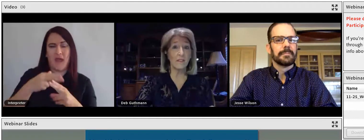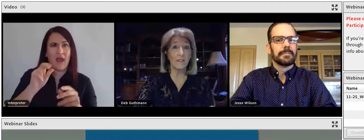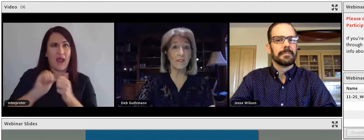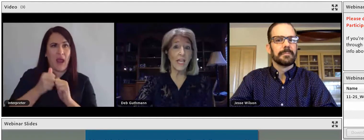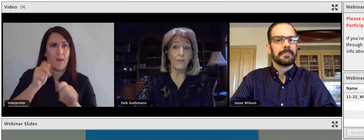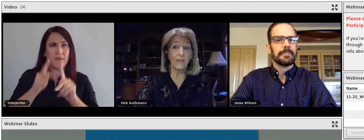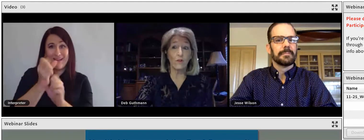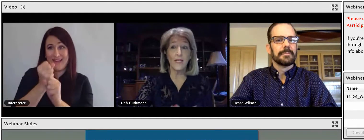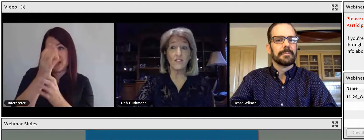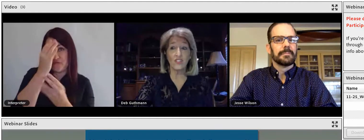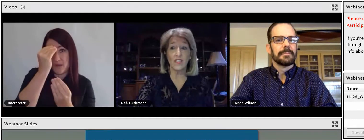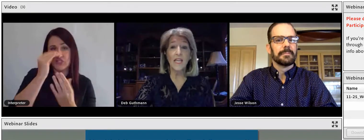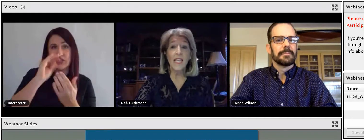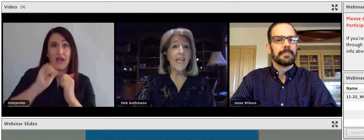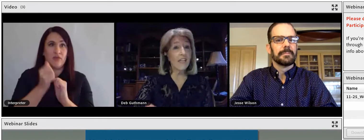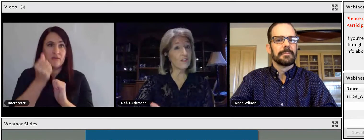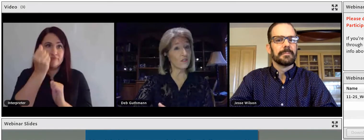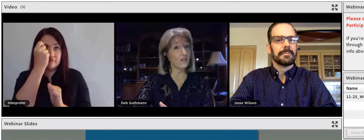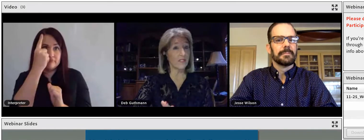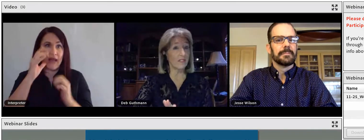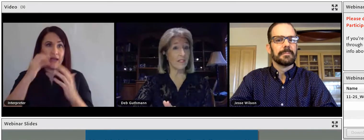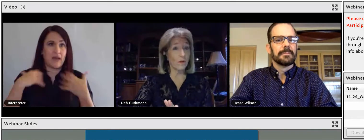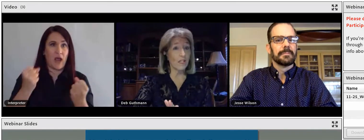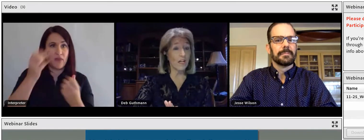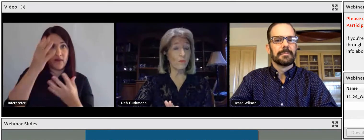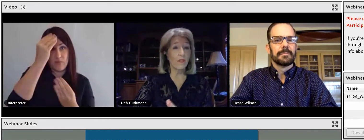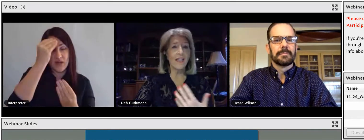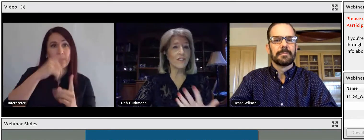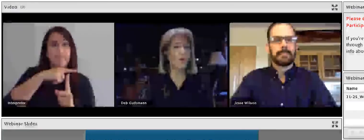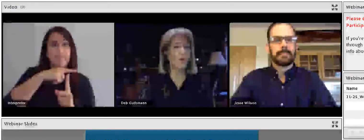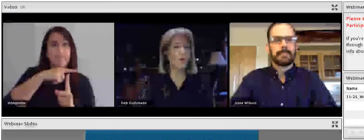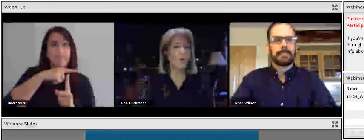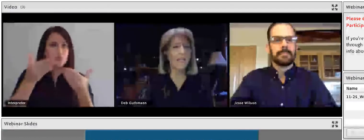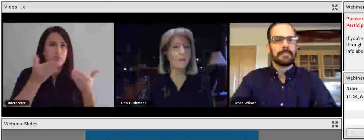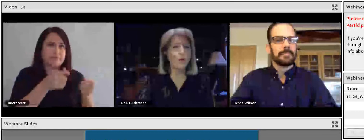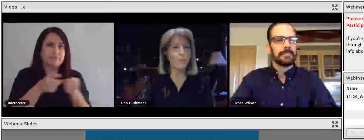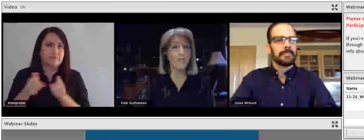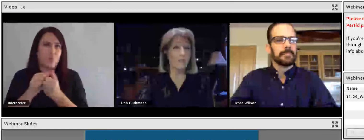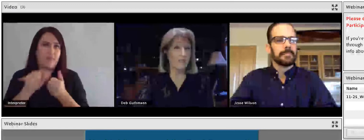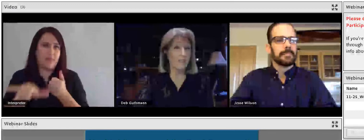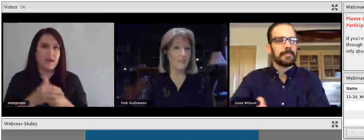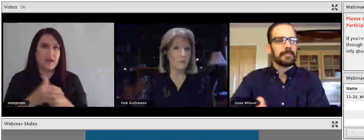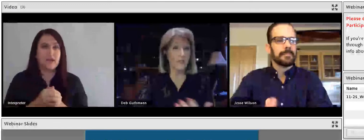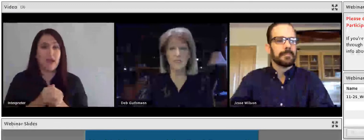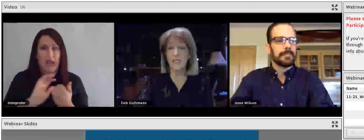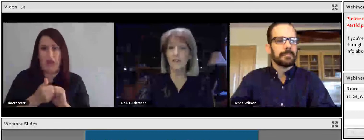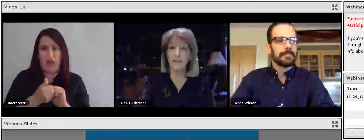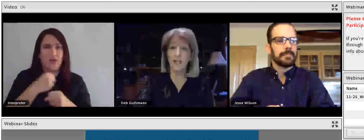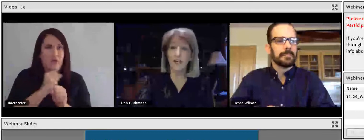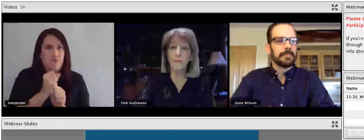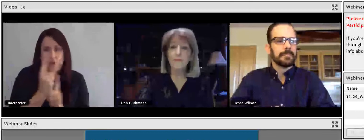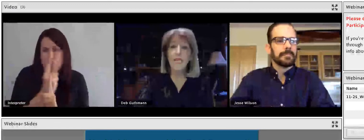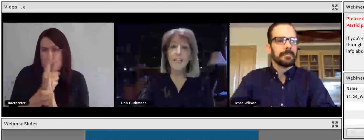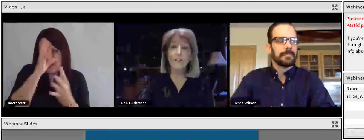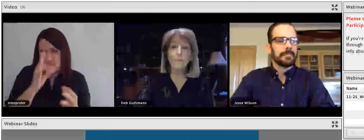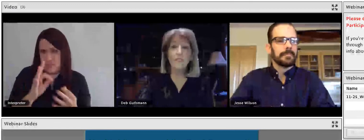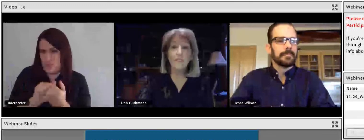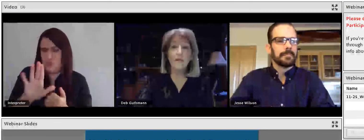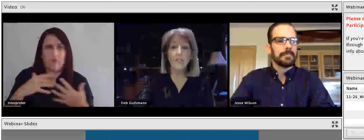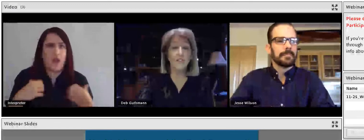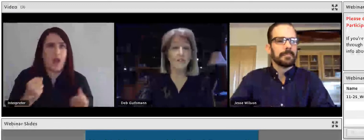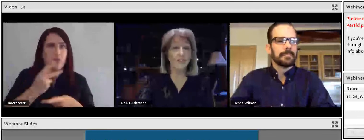understand health information and the services that go along with that, so how they make appropriate decisions related to health care.